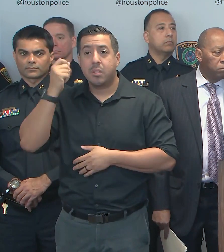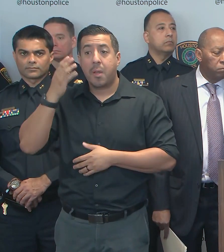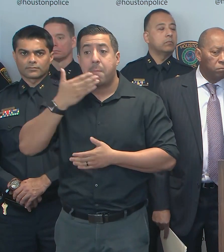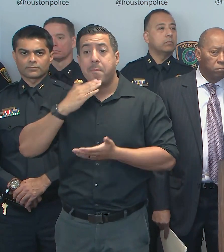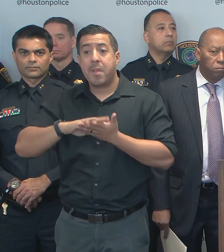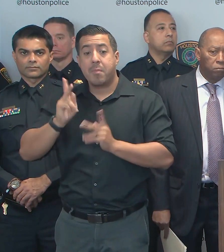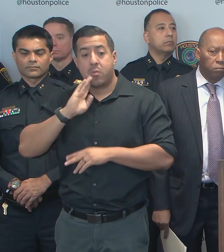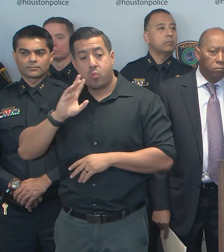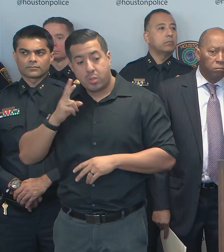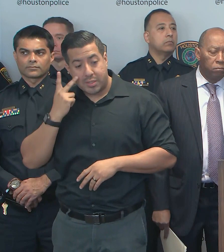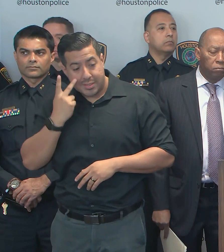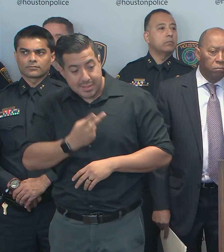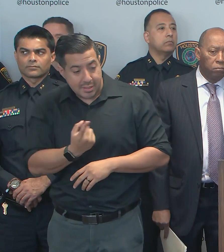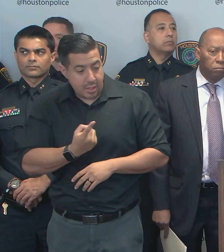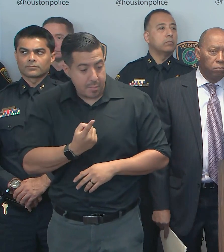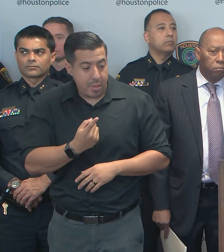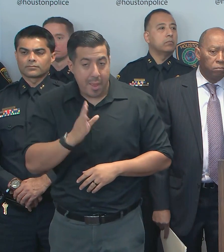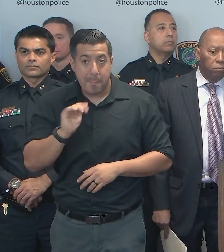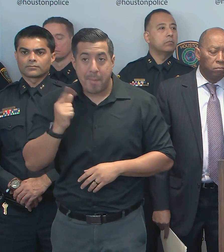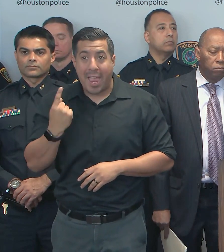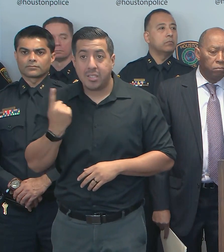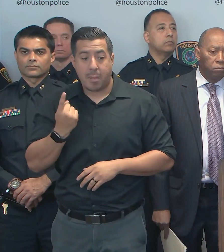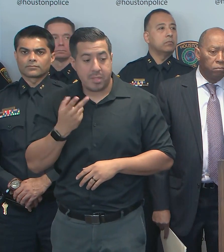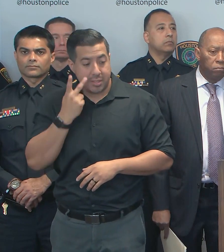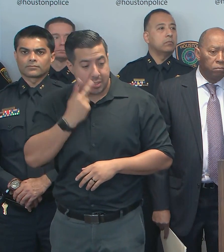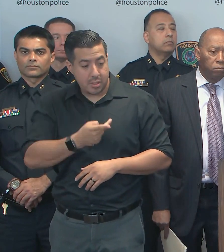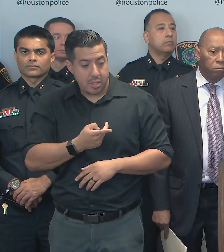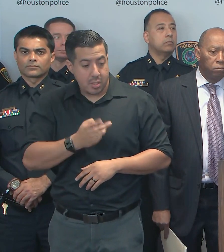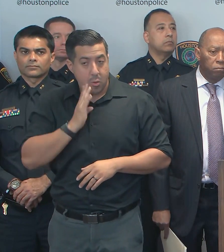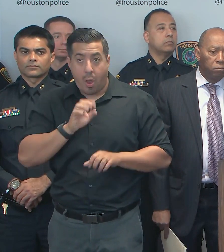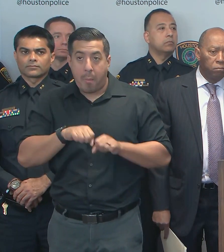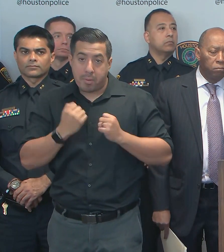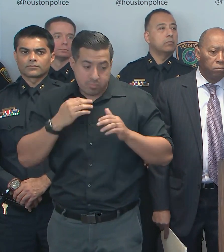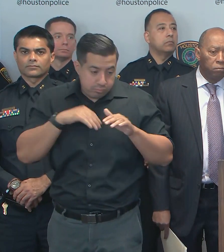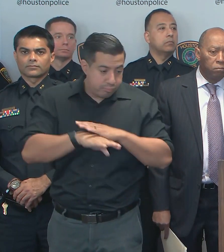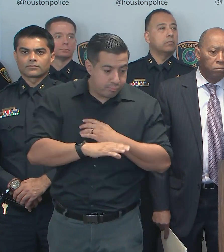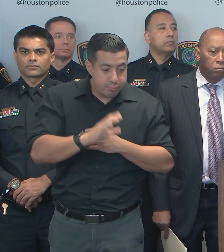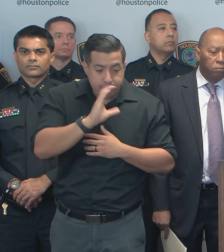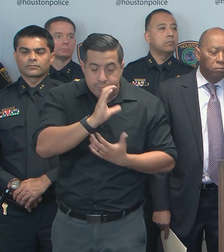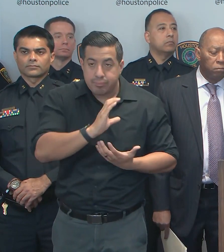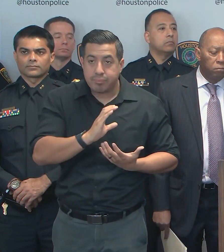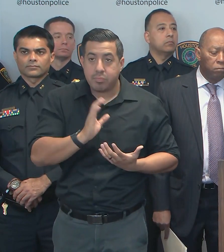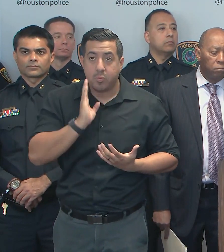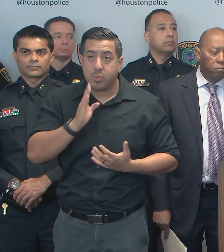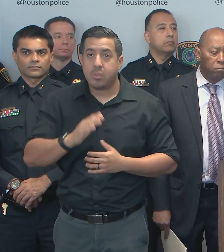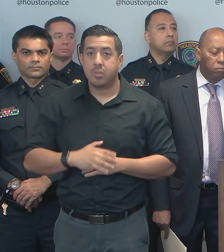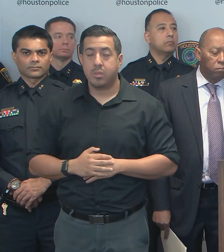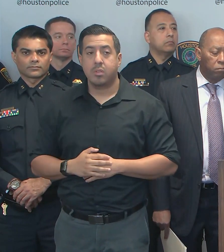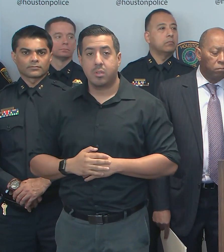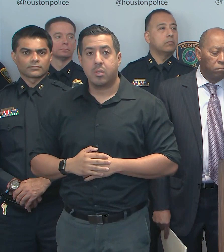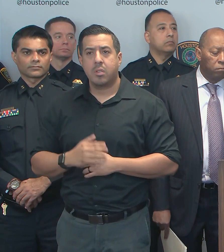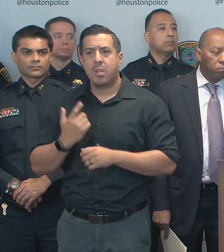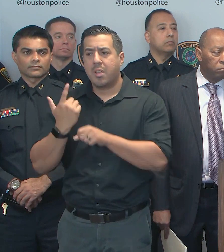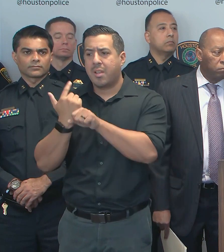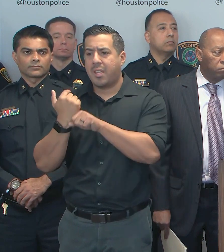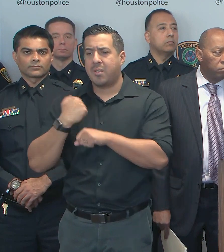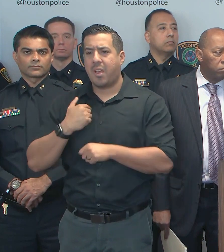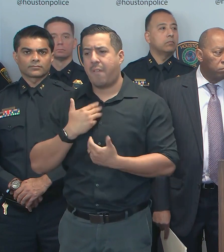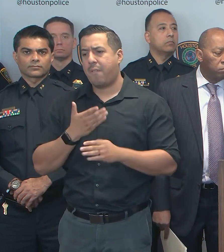look in. If they see something, a bag or something, they're going to break in. That's what they're looking for. Last year, we had